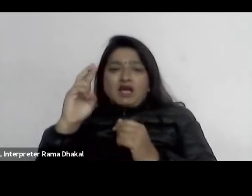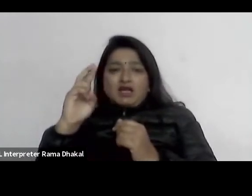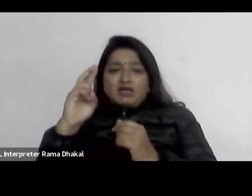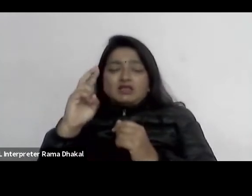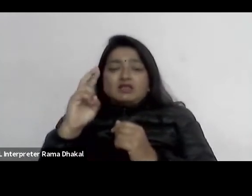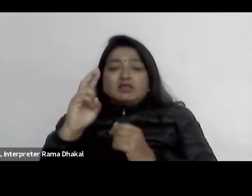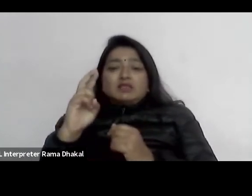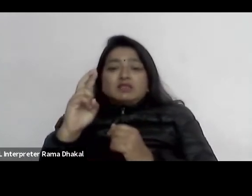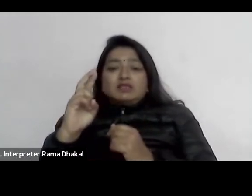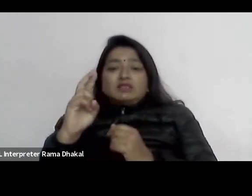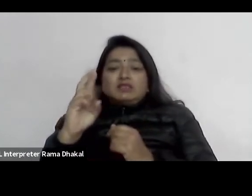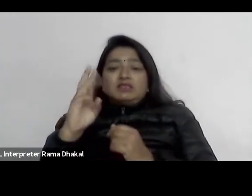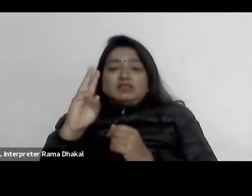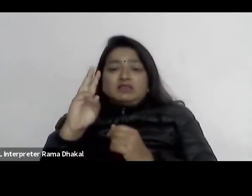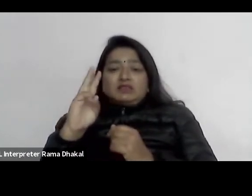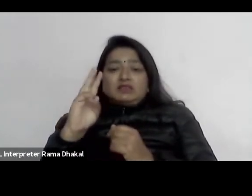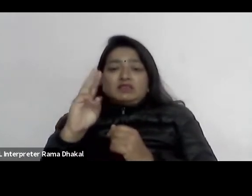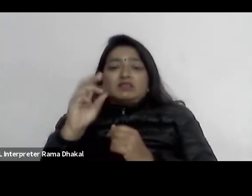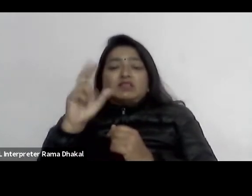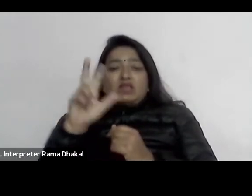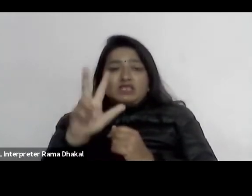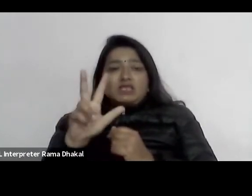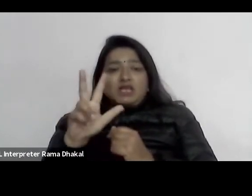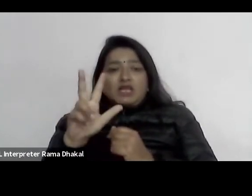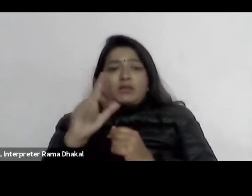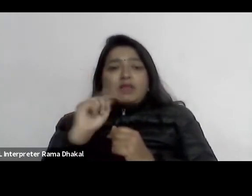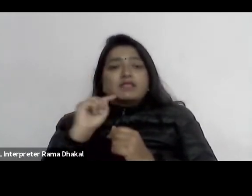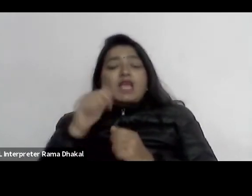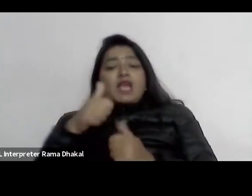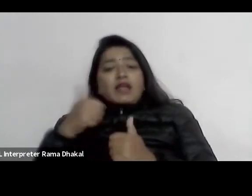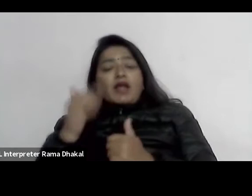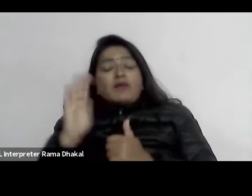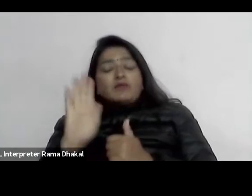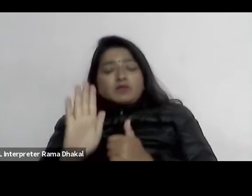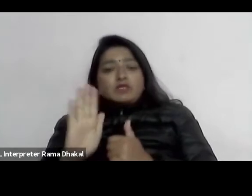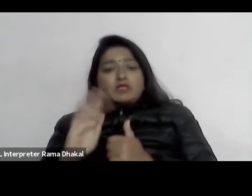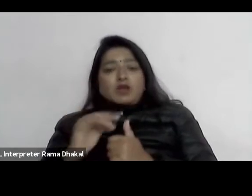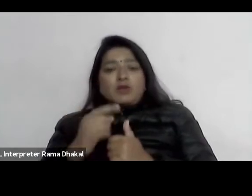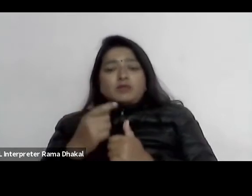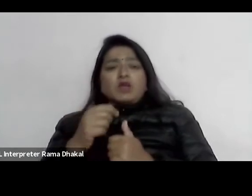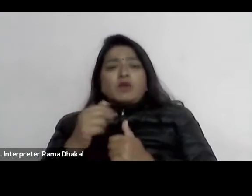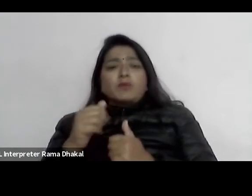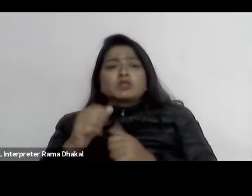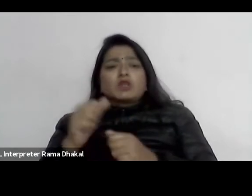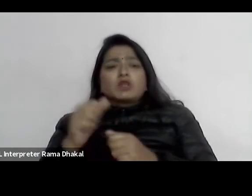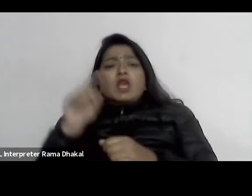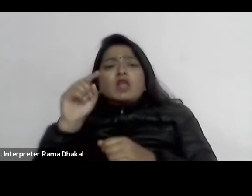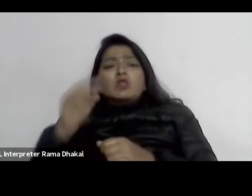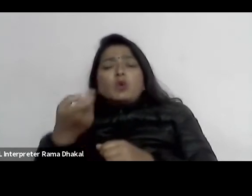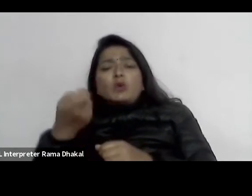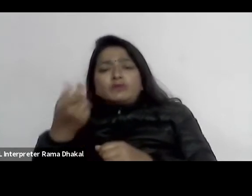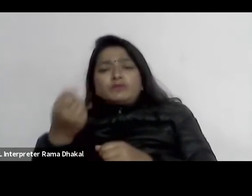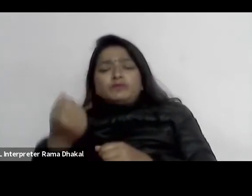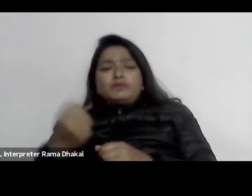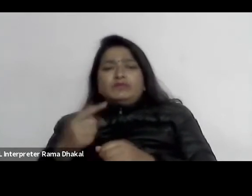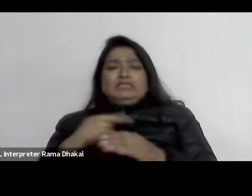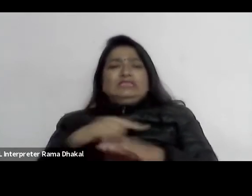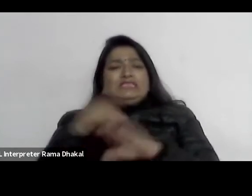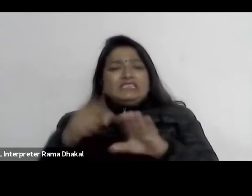GR 38, the effects of the economic policies, the